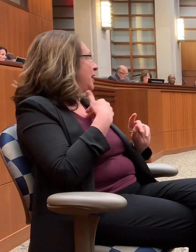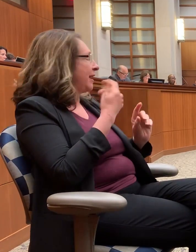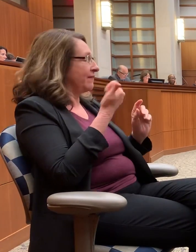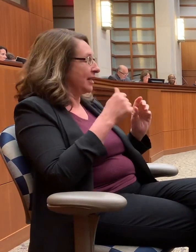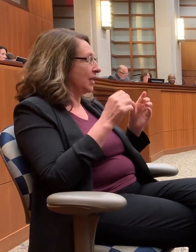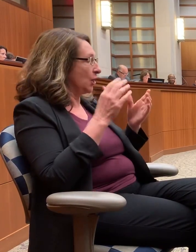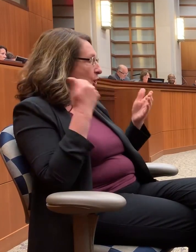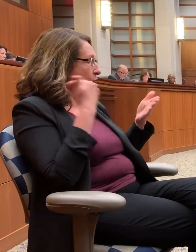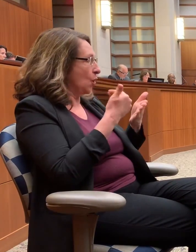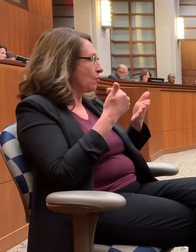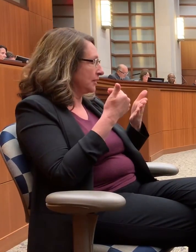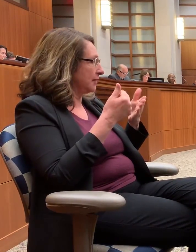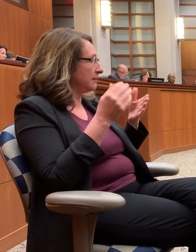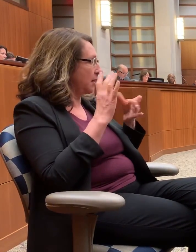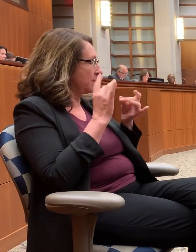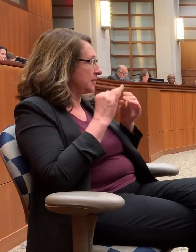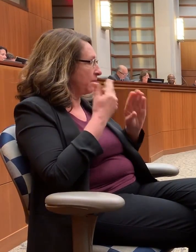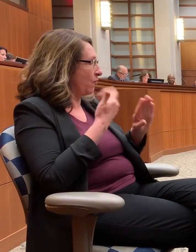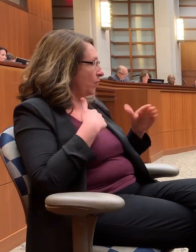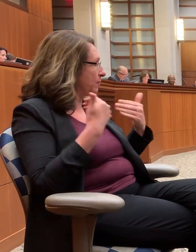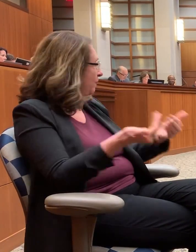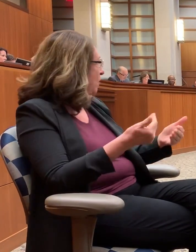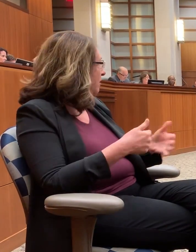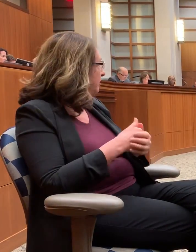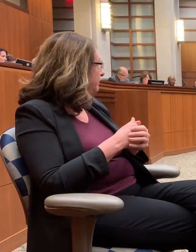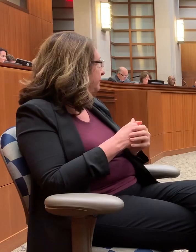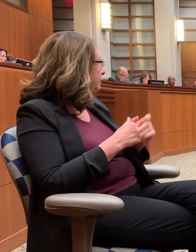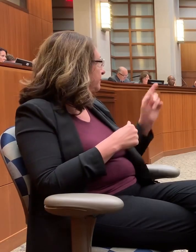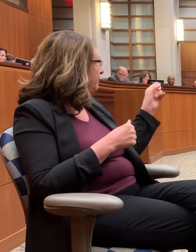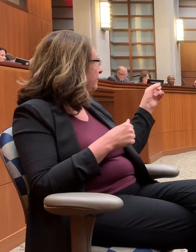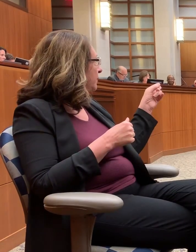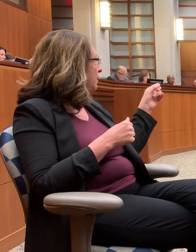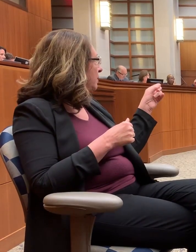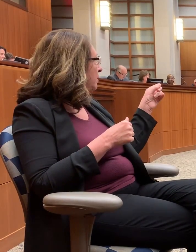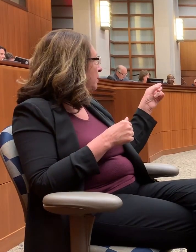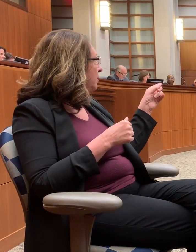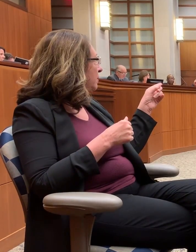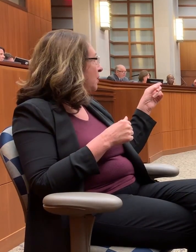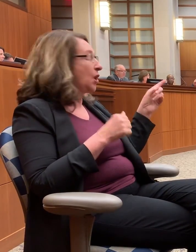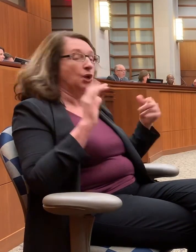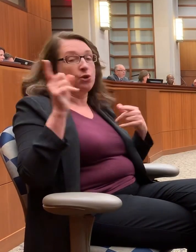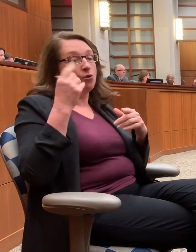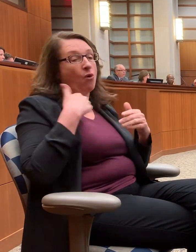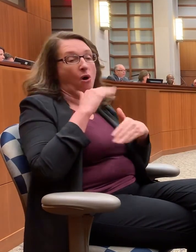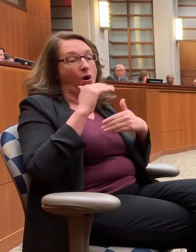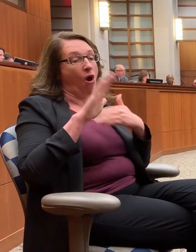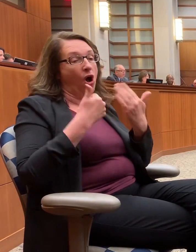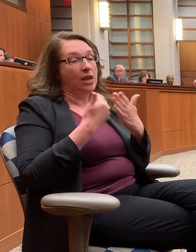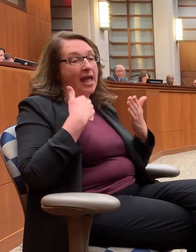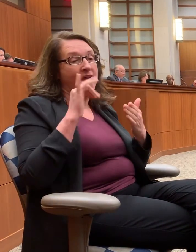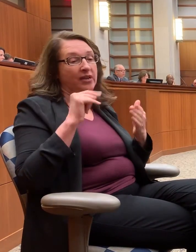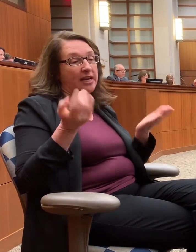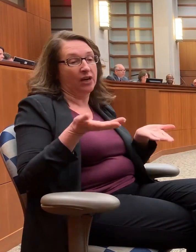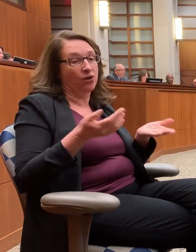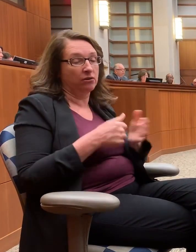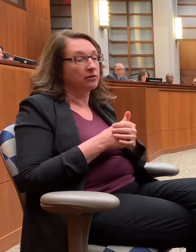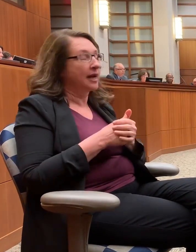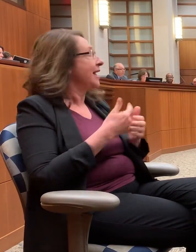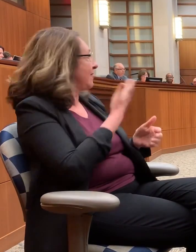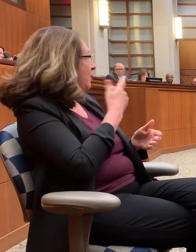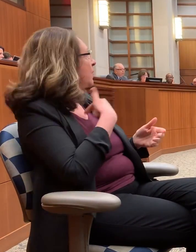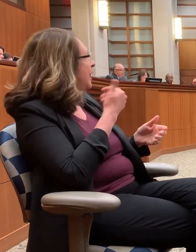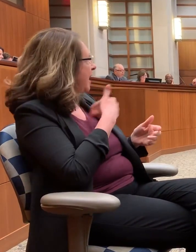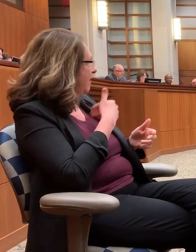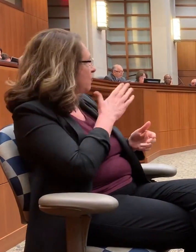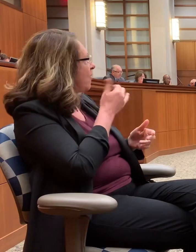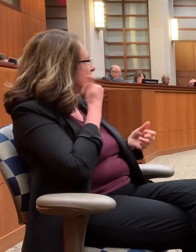other closing comments before we move on? Well, you all have it here. Thank you. And if you can tell And we me. have your